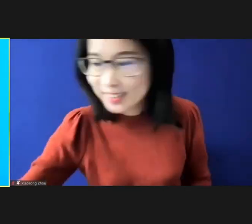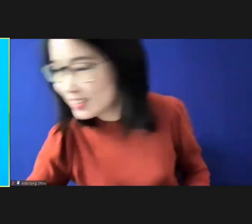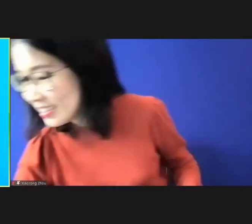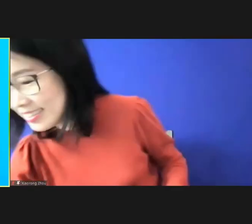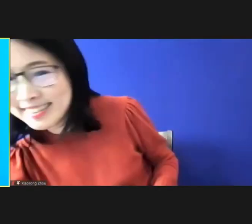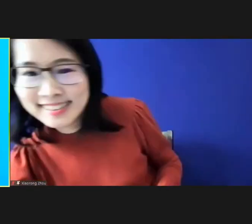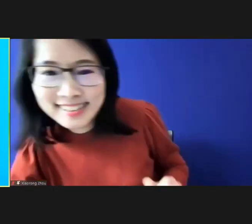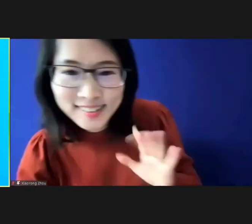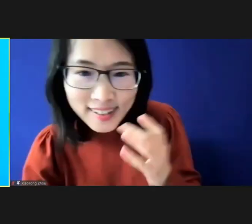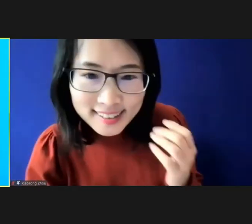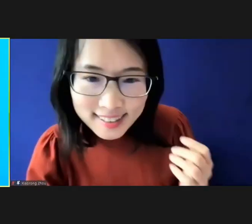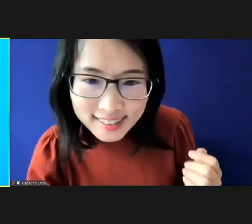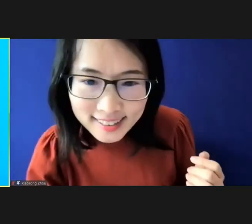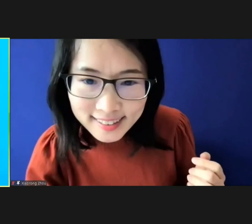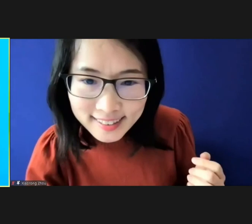All right, so.